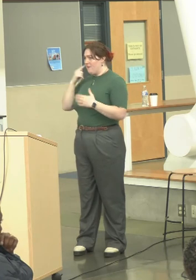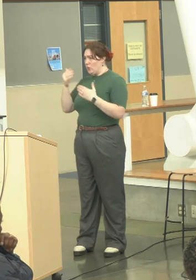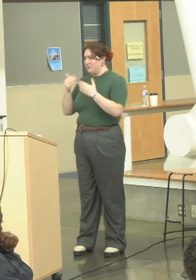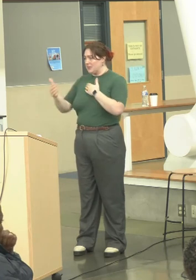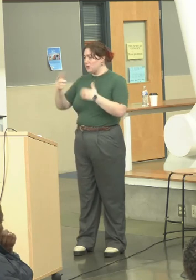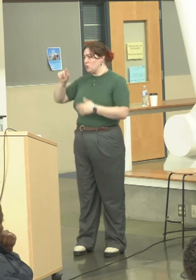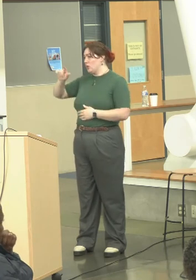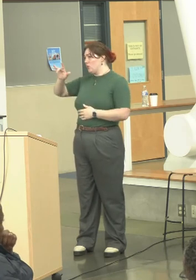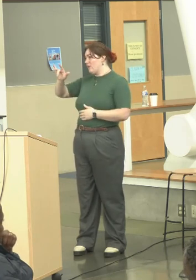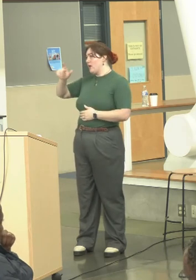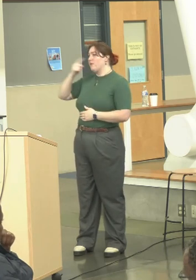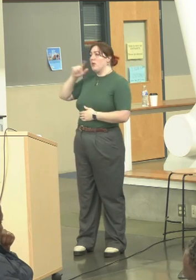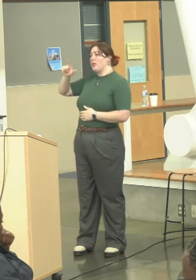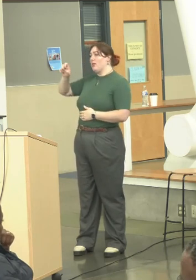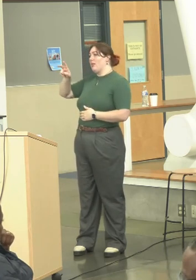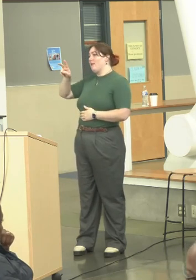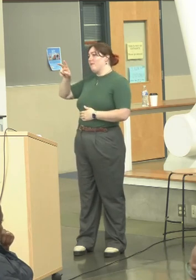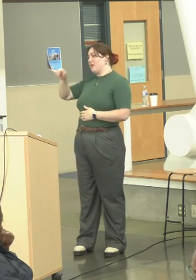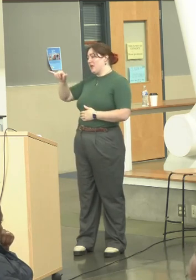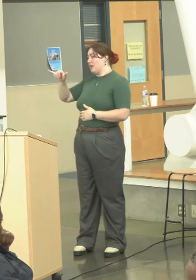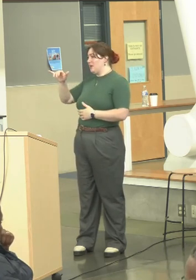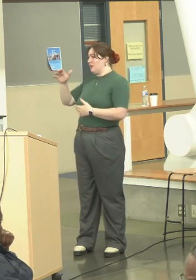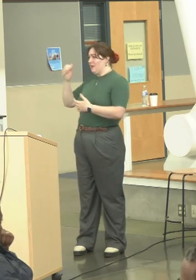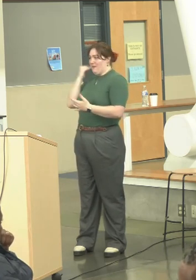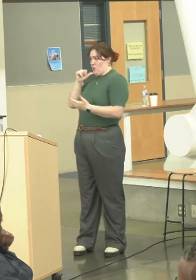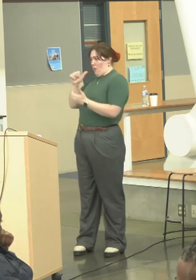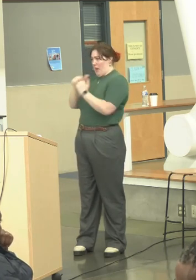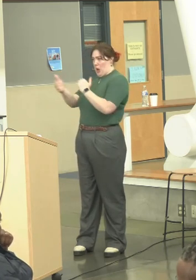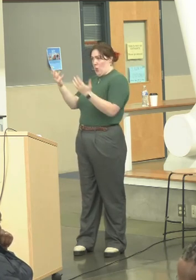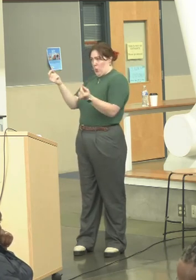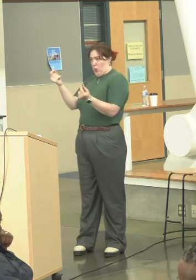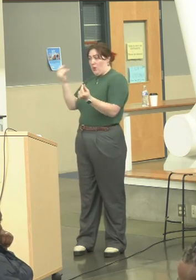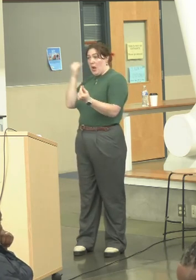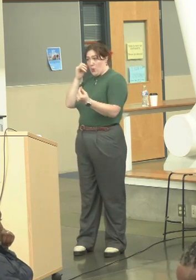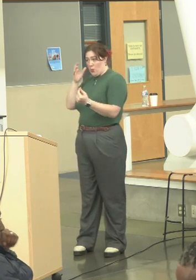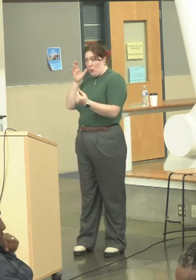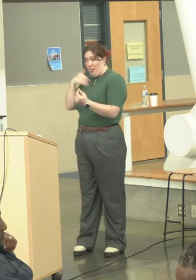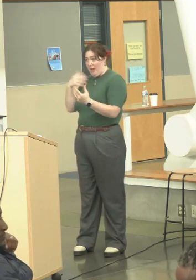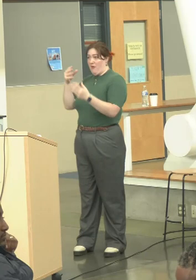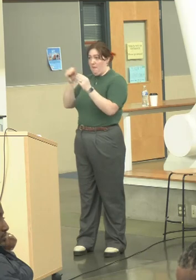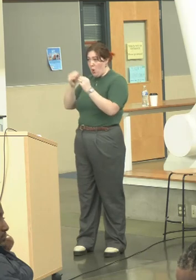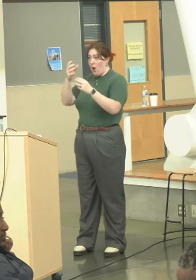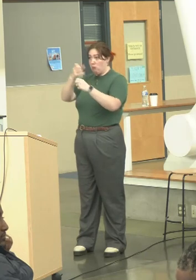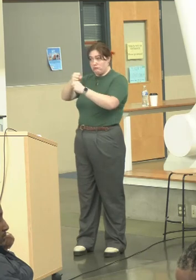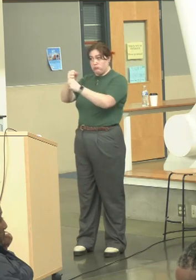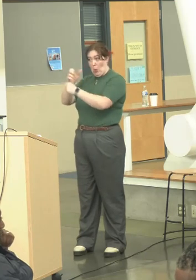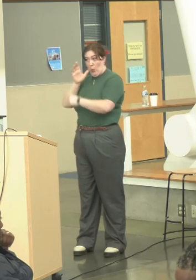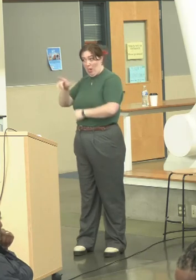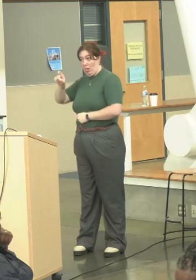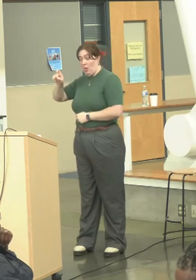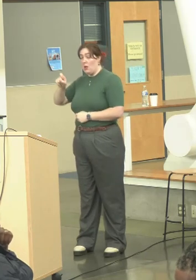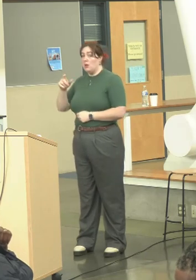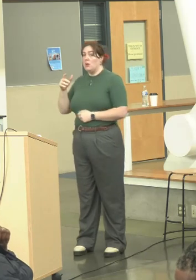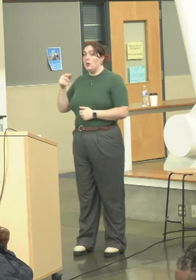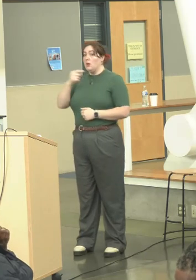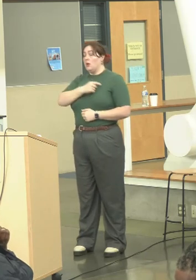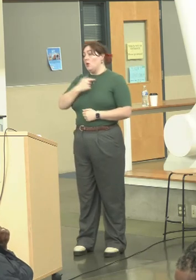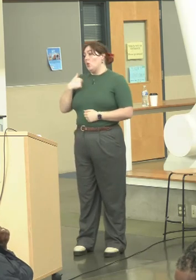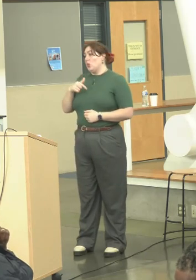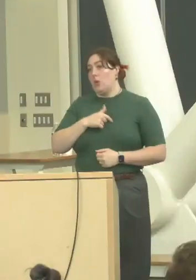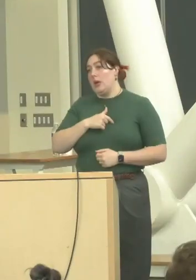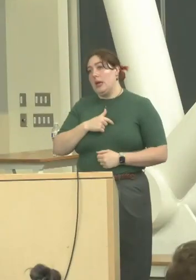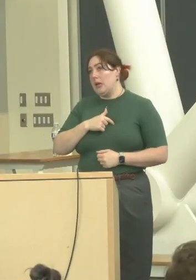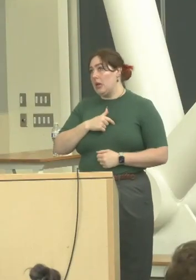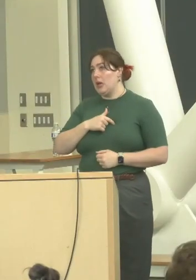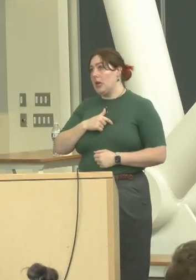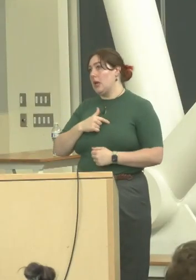education levy in Seattle, its levies don't pass? And will there be additional consolidation? We are in denial about our levy